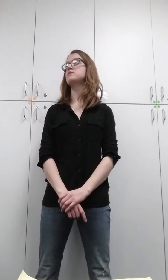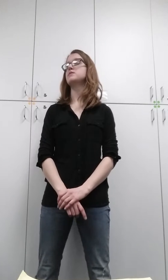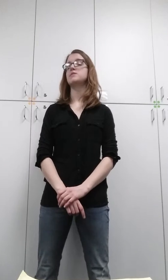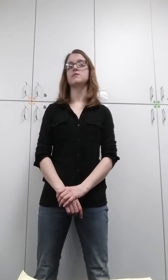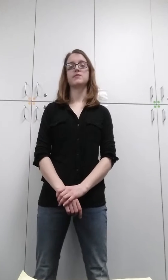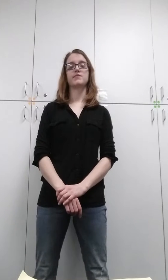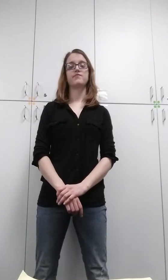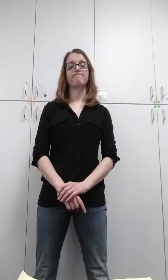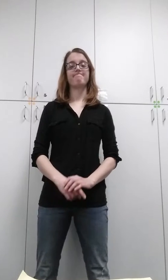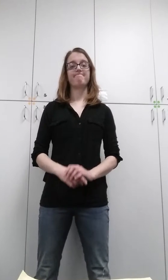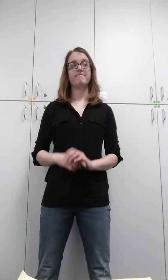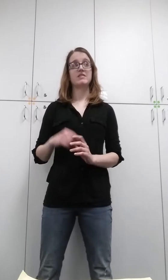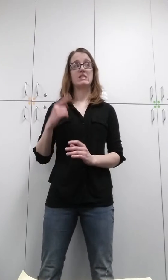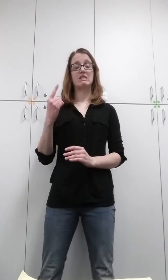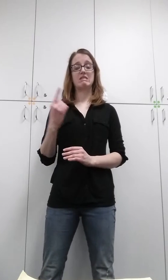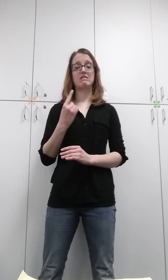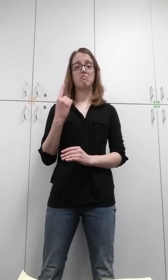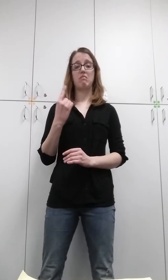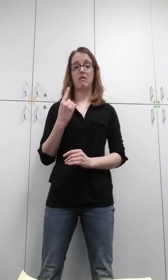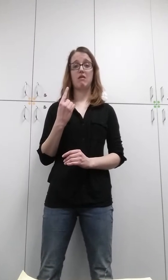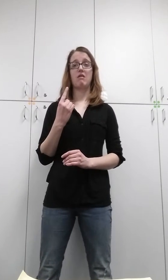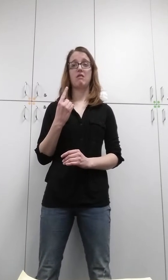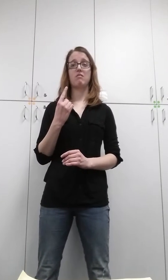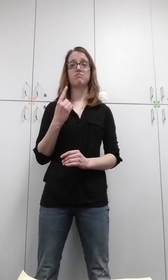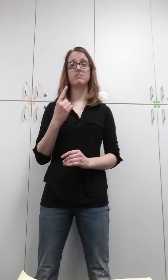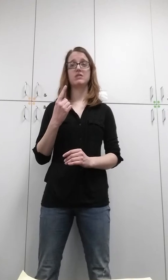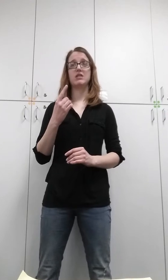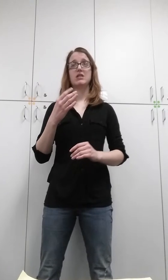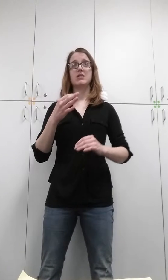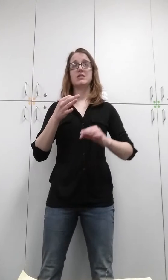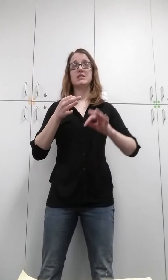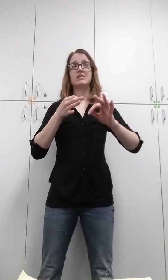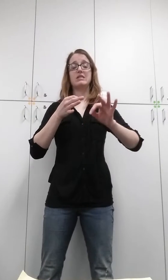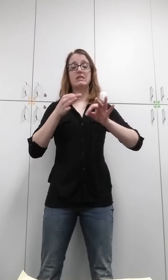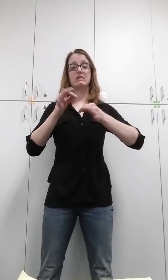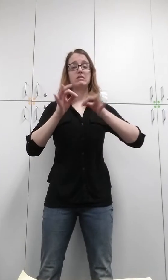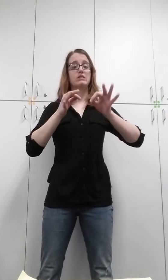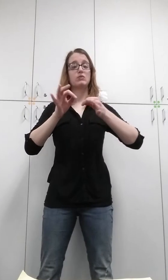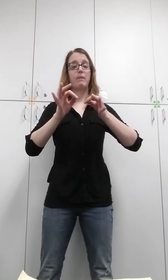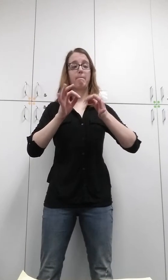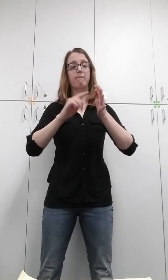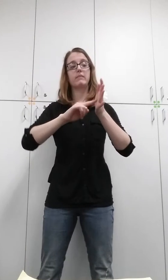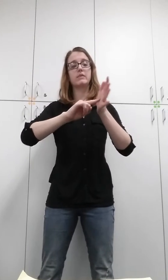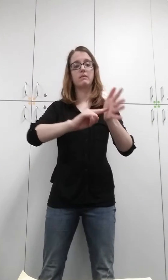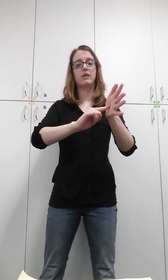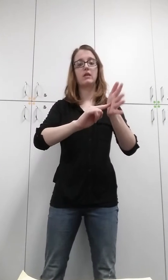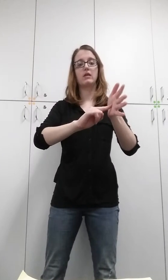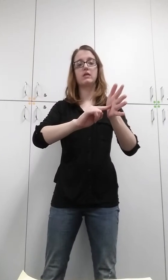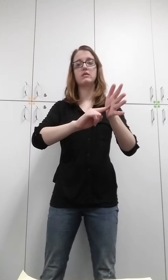in a deposition, in the police station, in a legal setting,